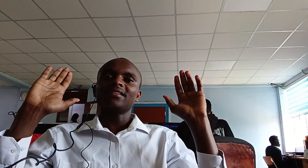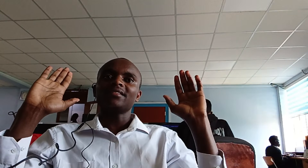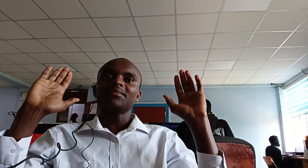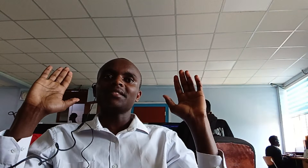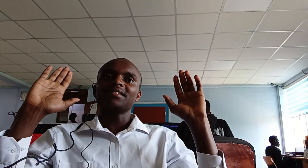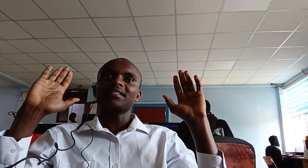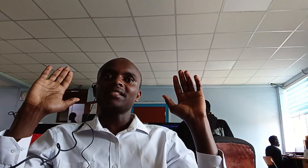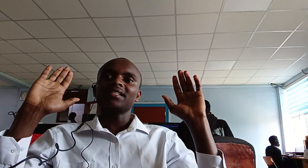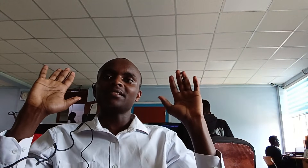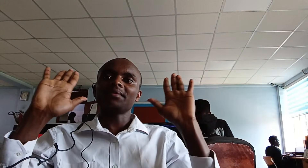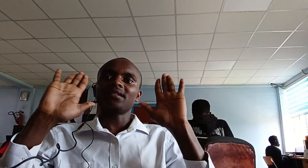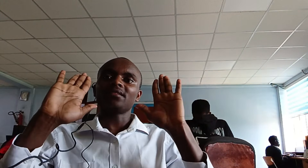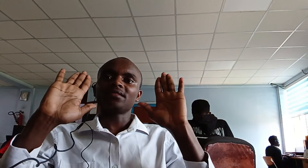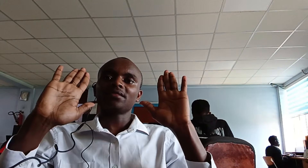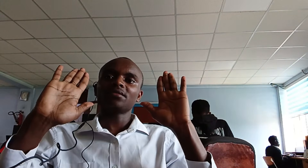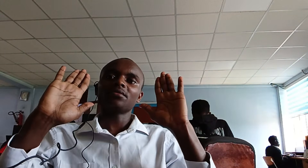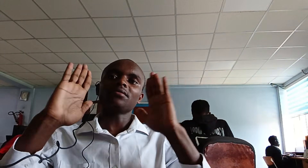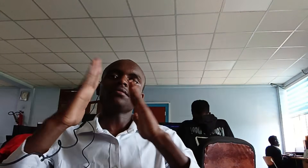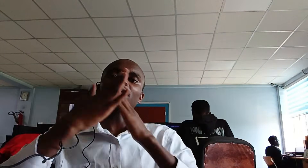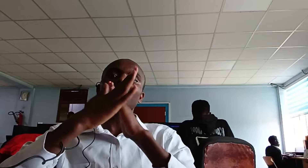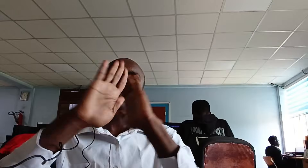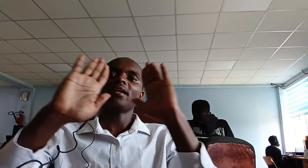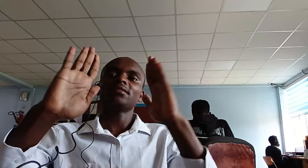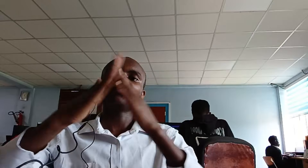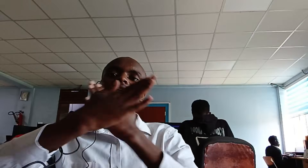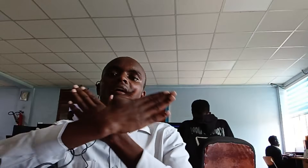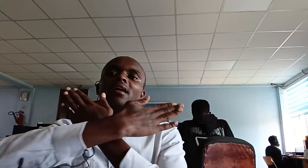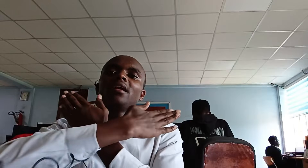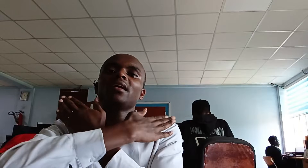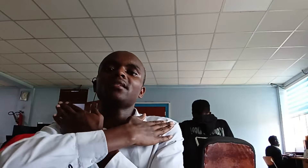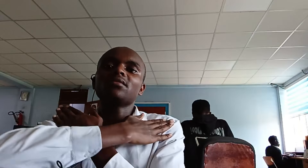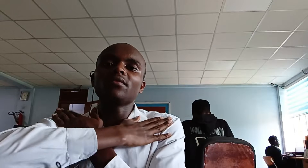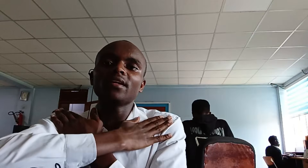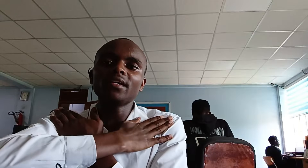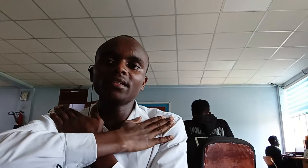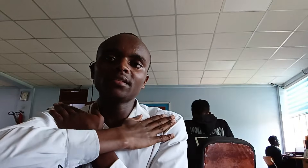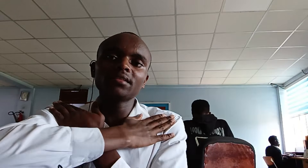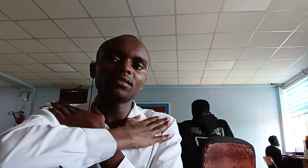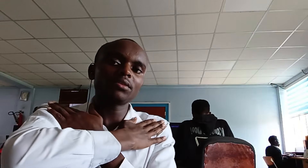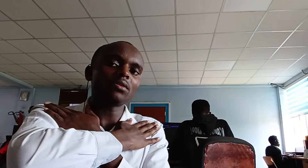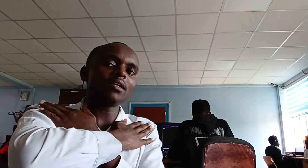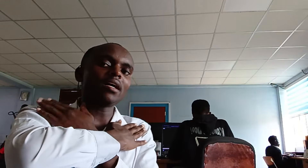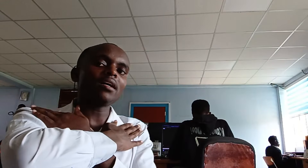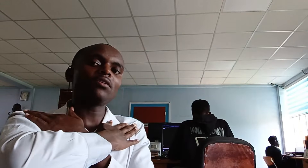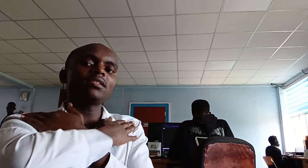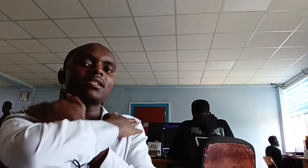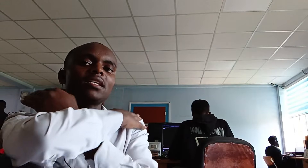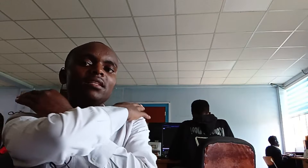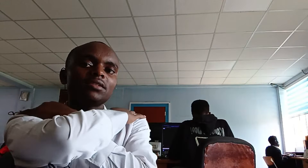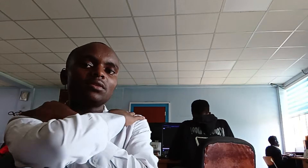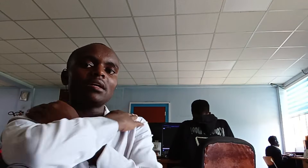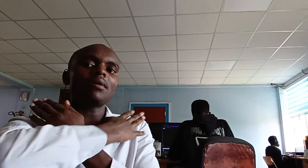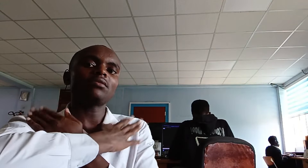Someone is saying she can't see my hands. So the hands lies on the shoulder, not entirely the shoulder, but on this